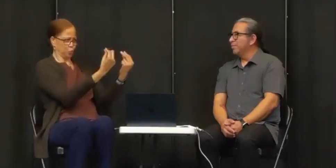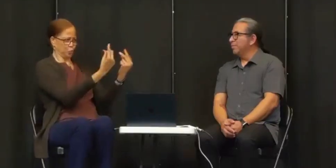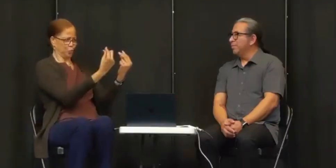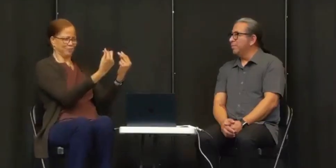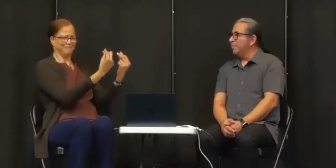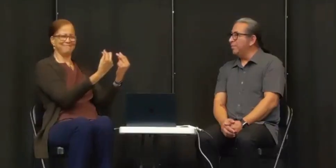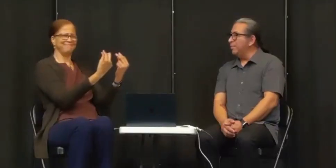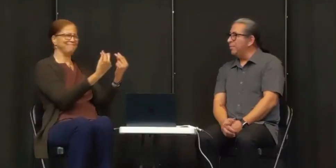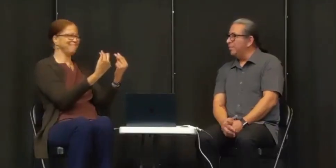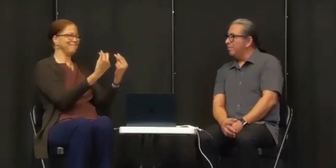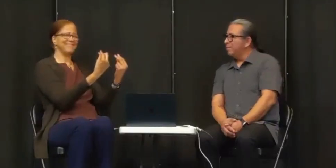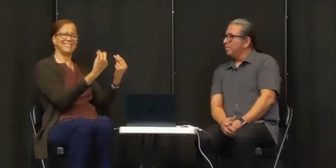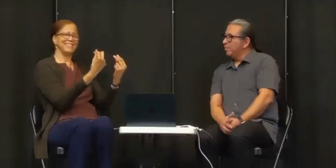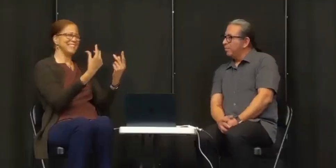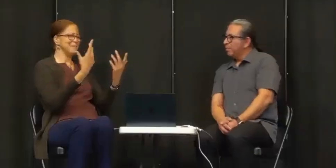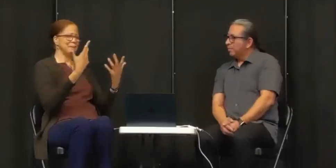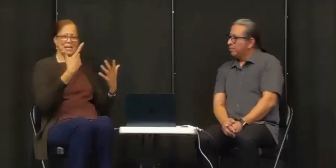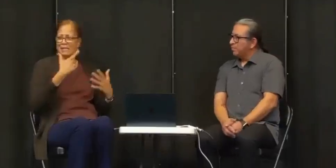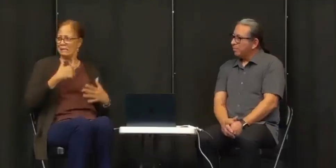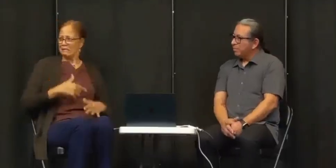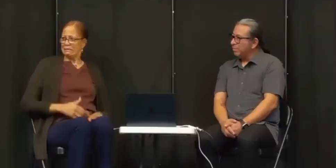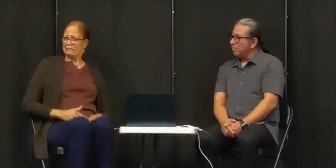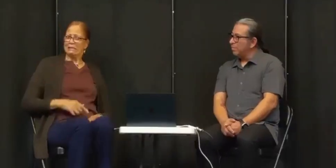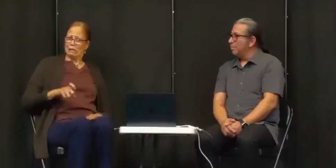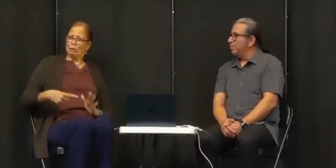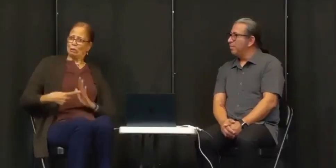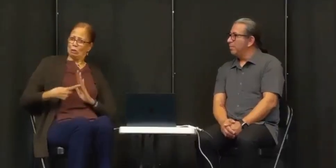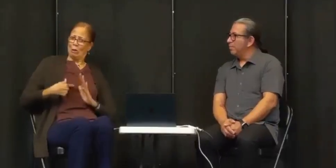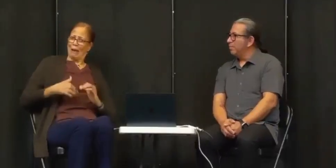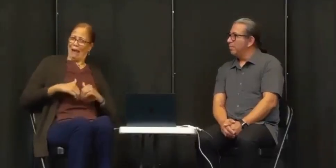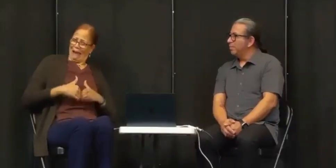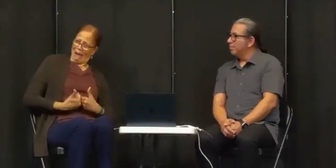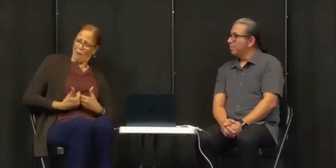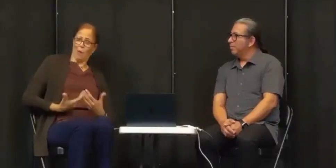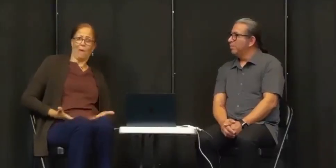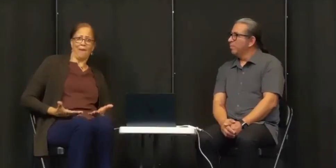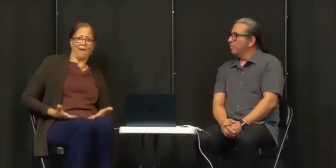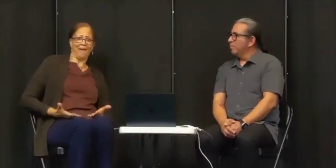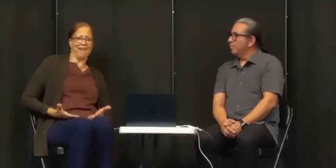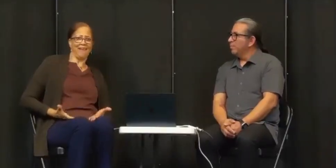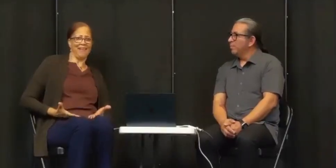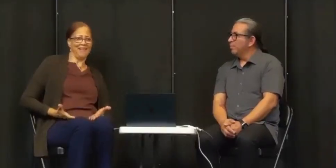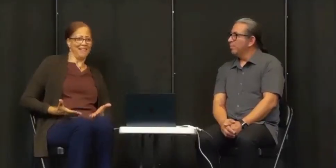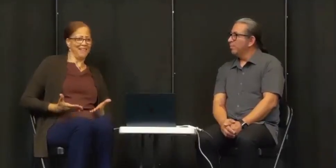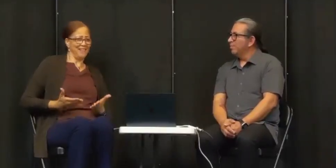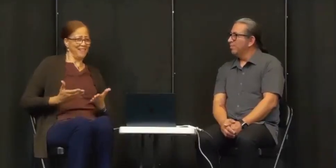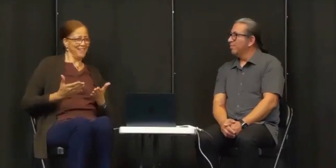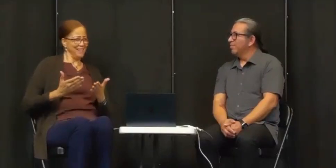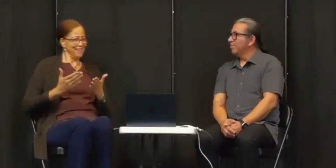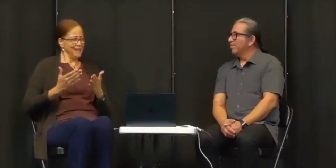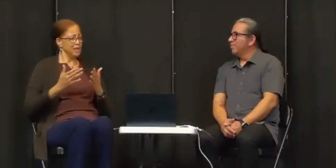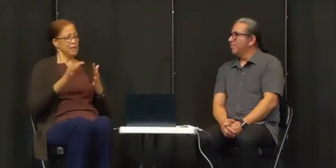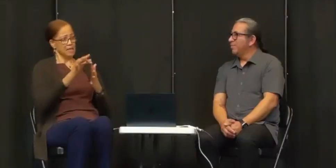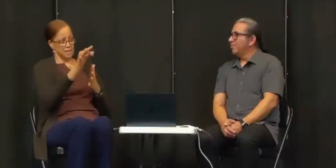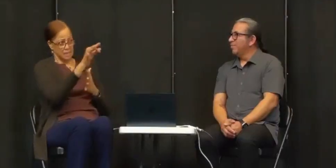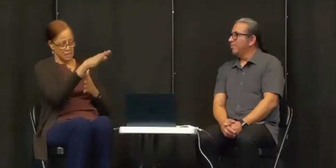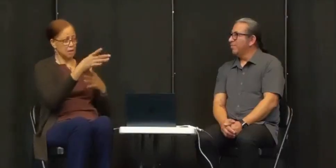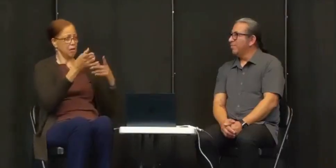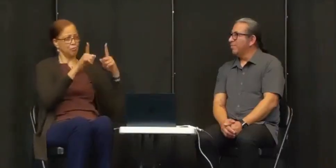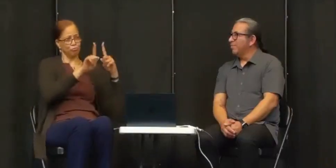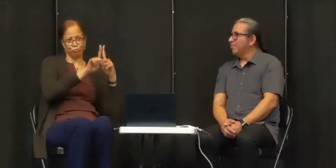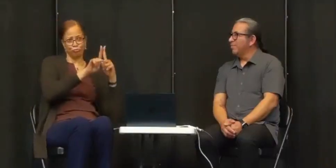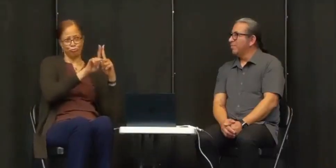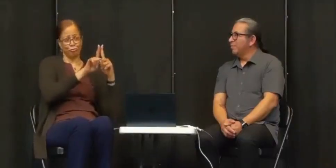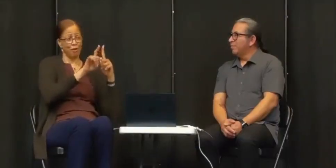or hey, this will work for me, and instead of just telling them, you know what to do. No, they don't. You've got to partner and work